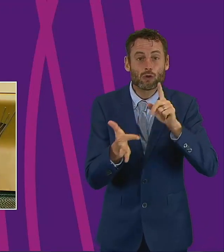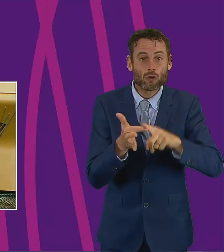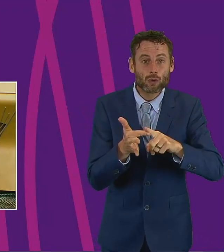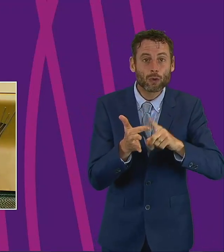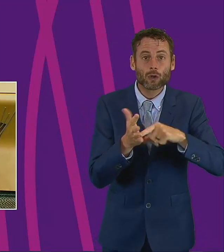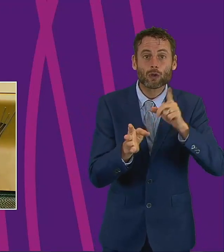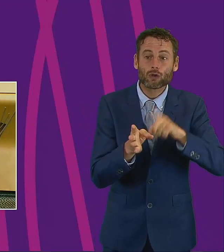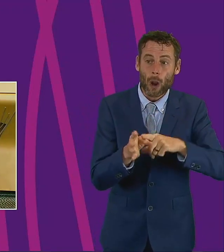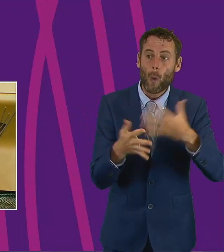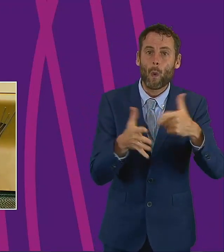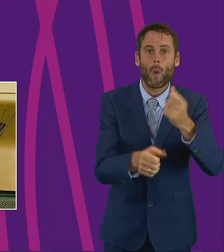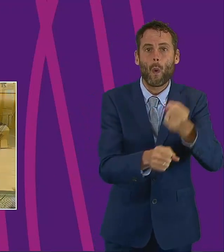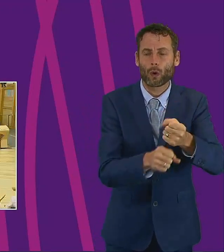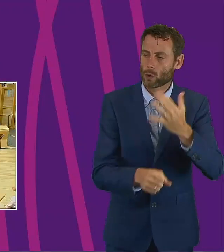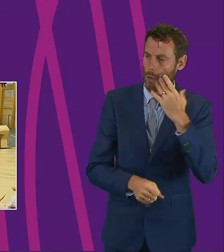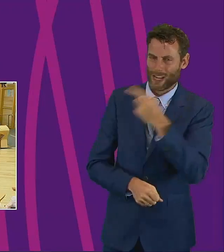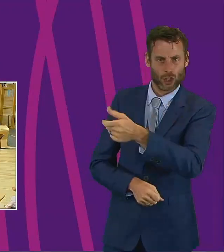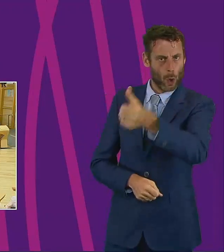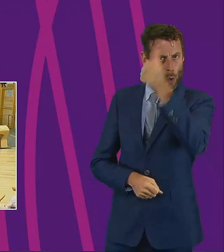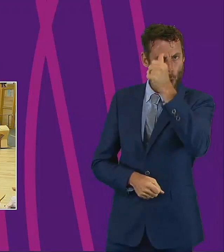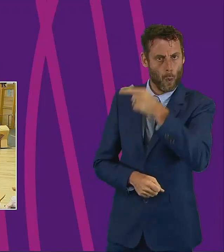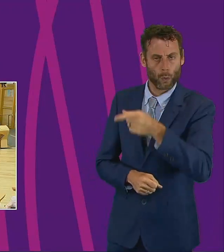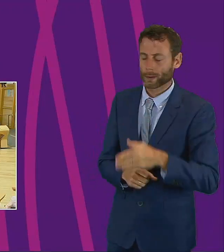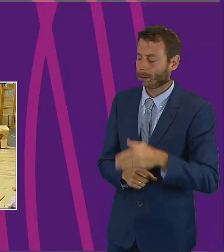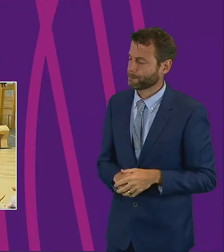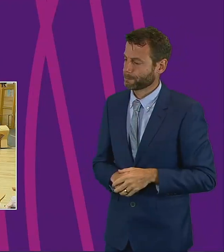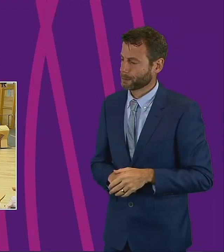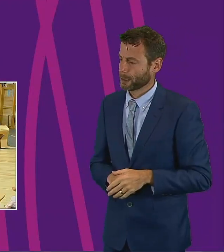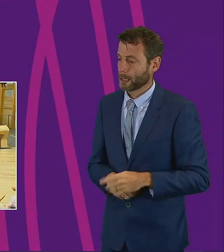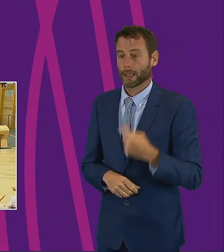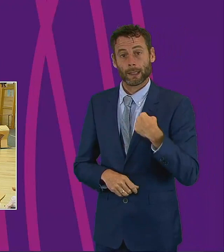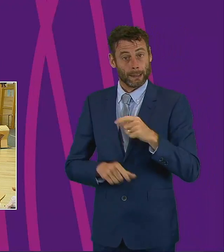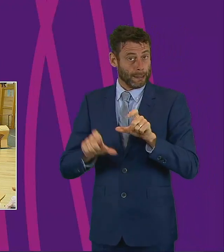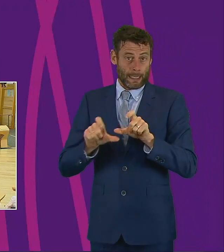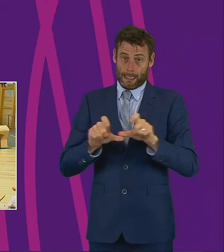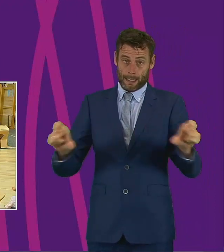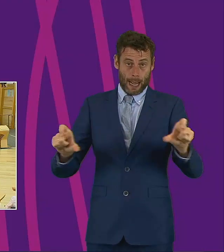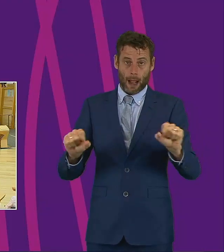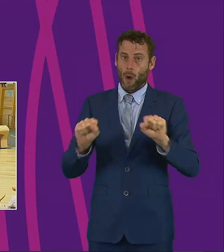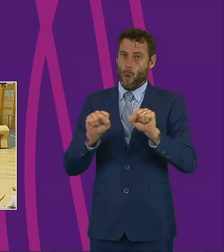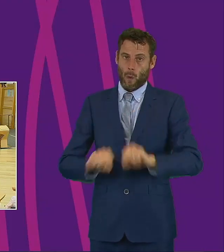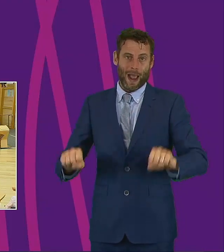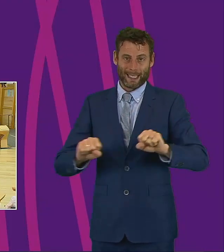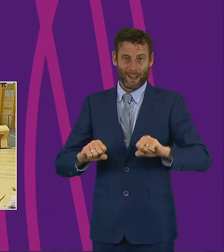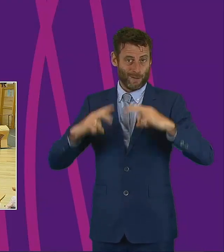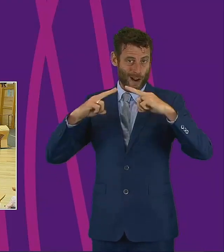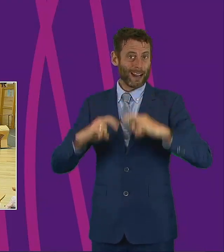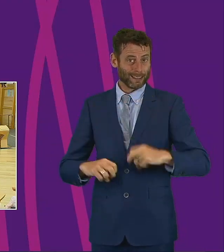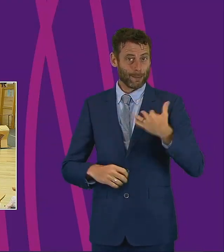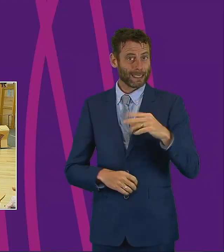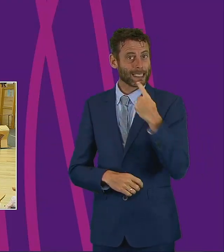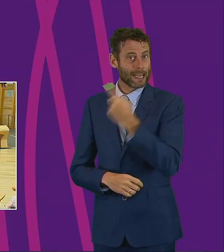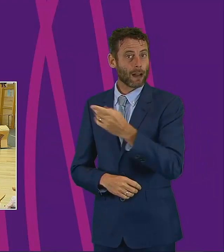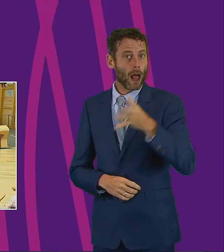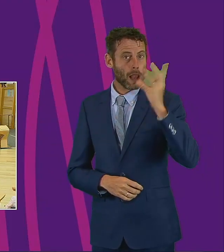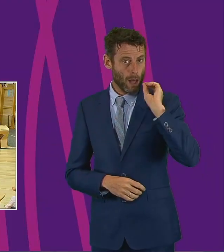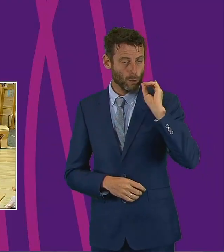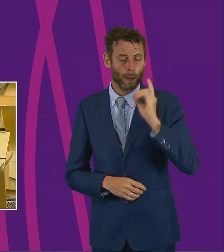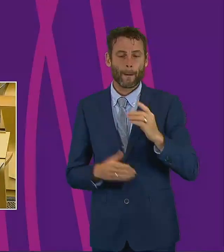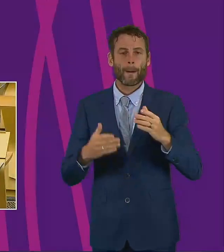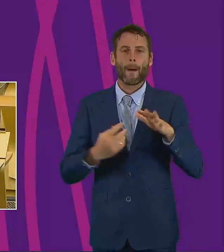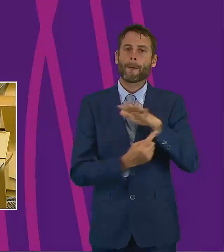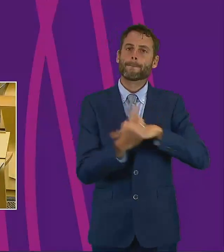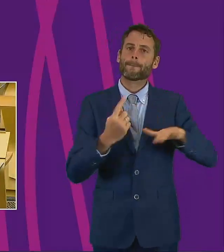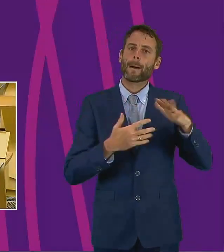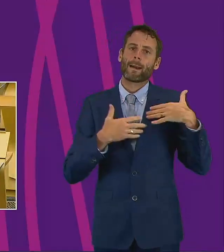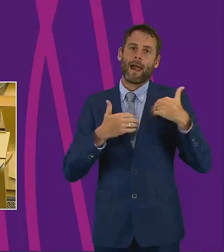August? First Minister. We are still, as I reported last week, awaiting the analysis from Public Health Scotland of the